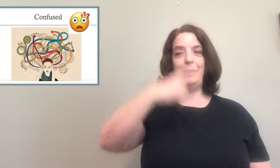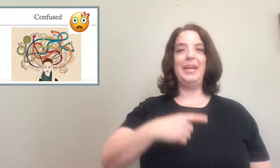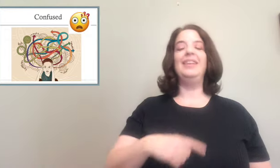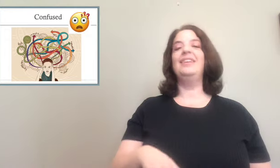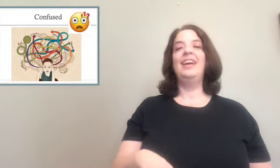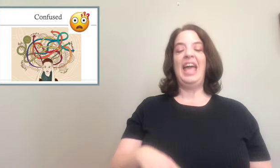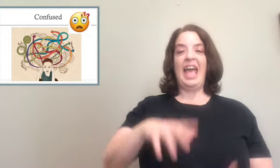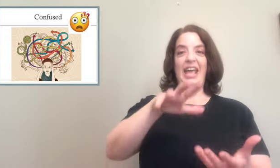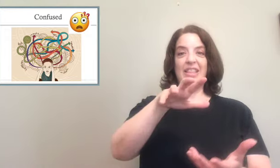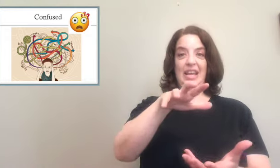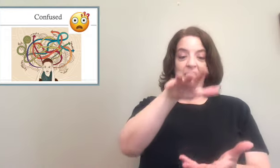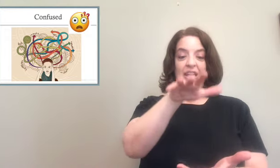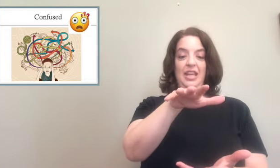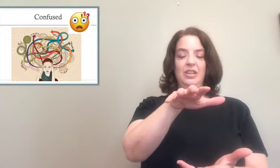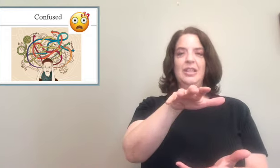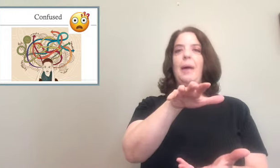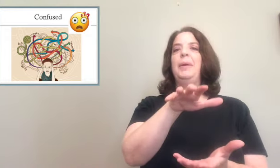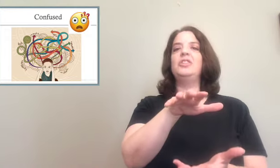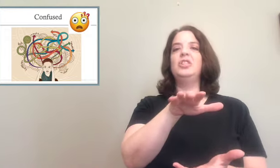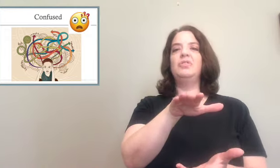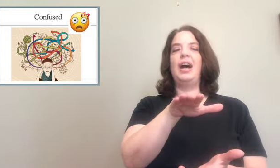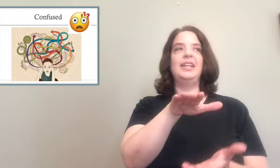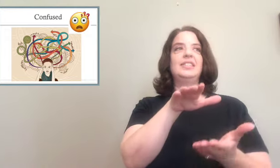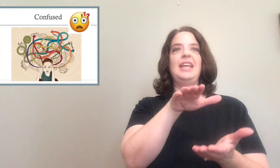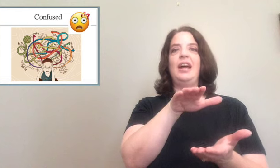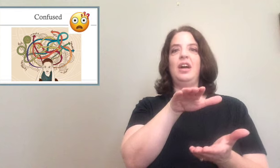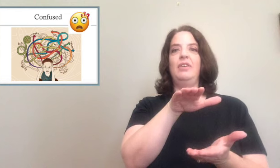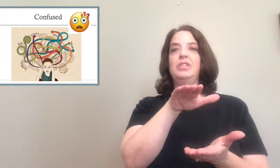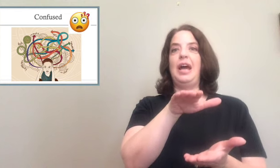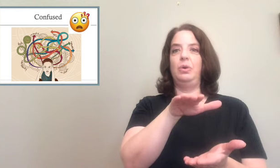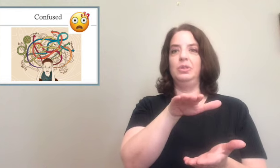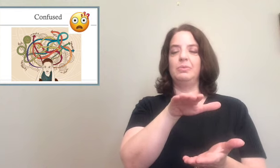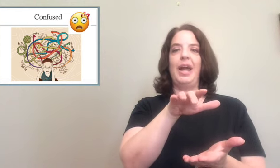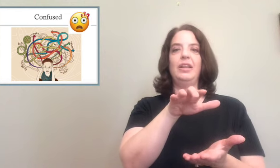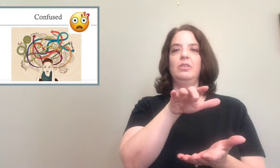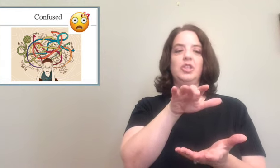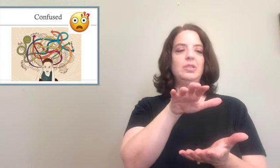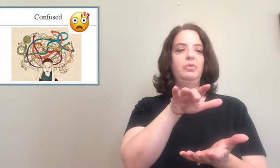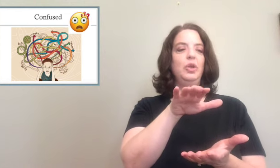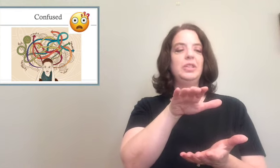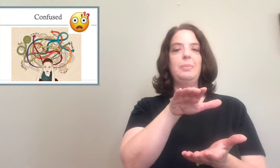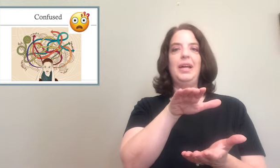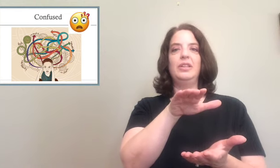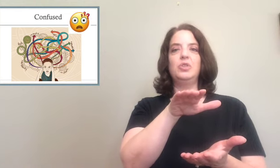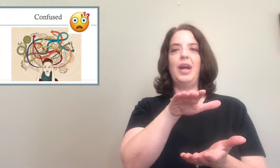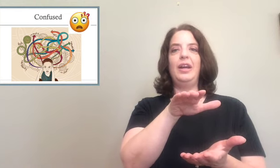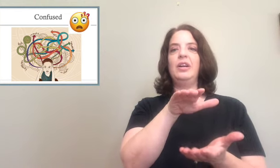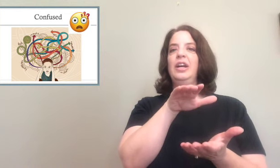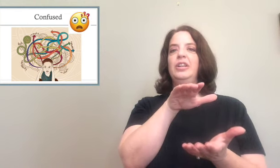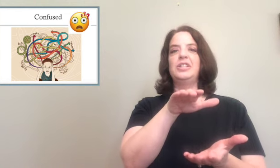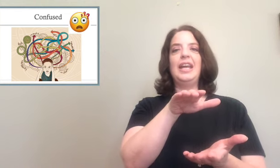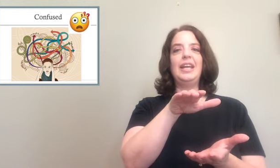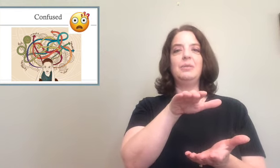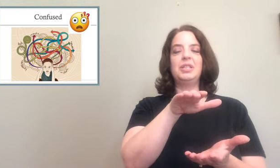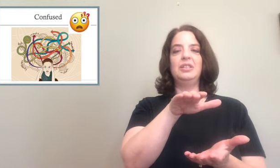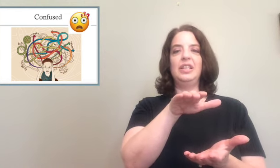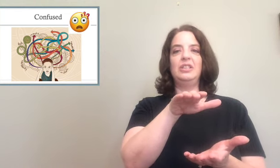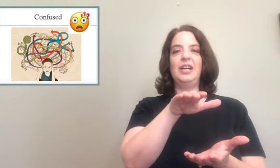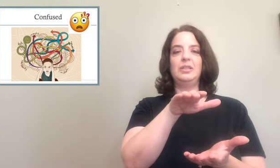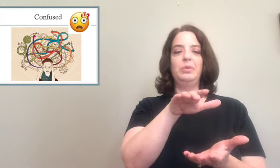in. And then imagine you've got a stack of towels, right? You just folded them out of the dryer. You're taking them to the linen closet. When you